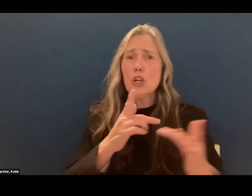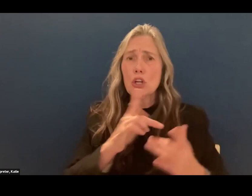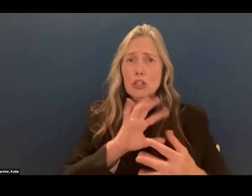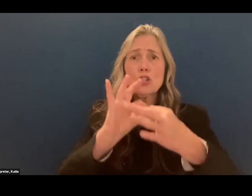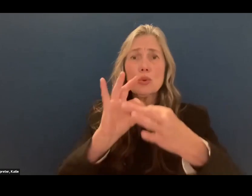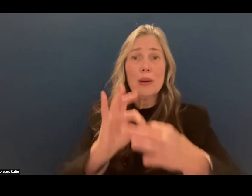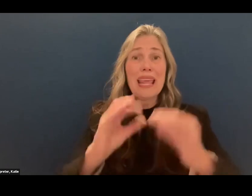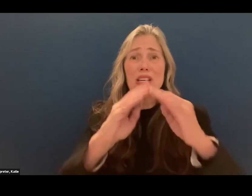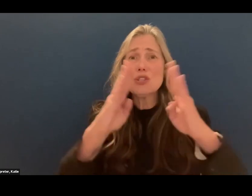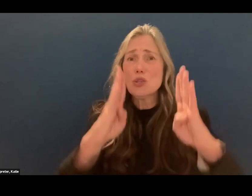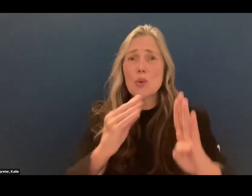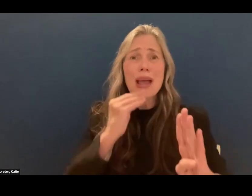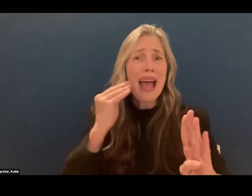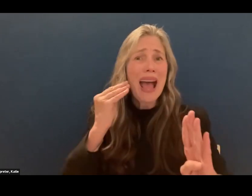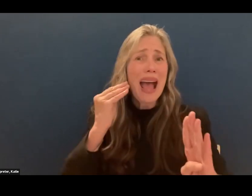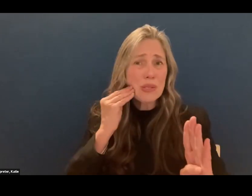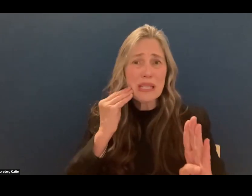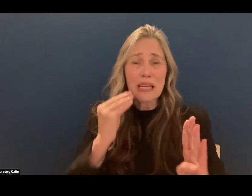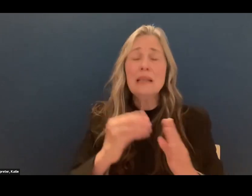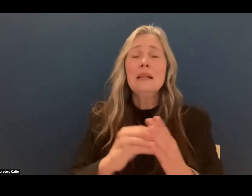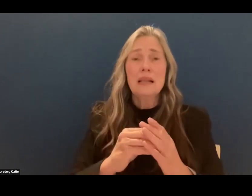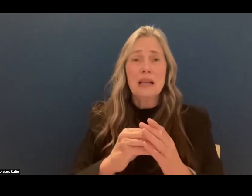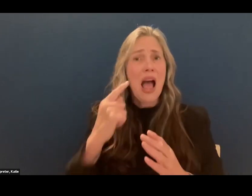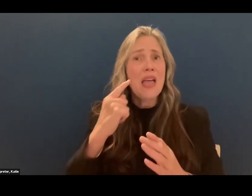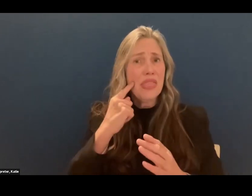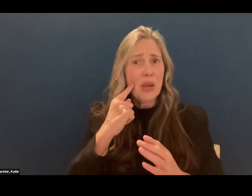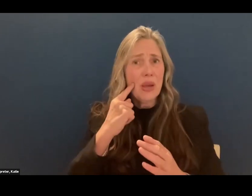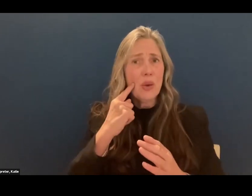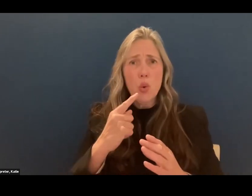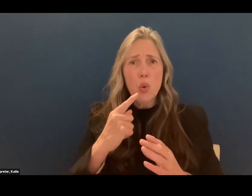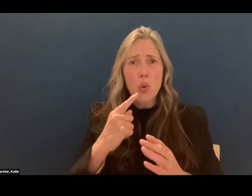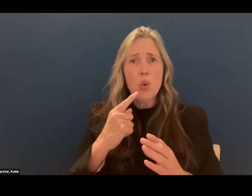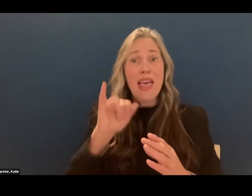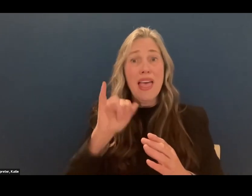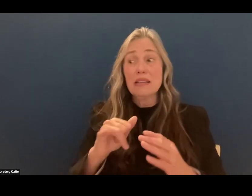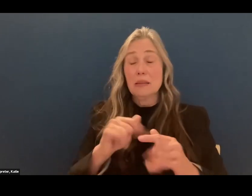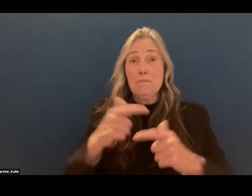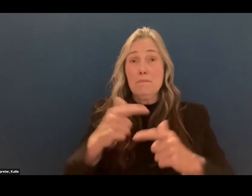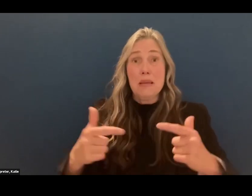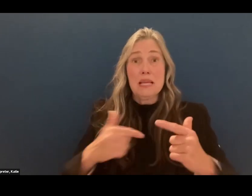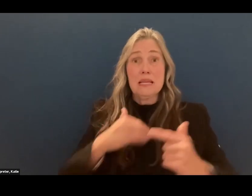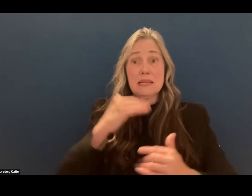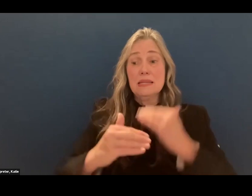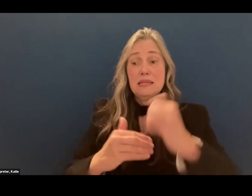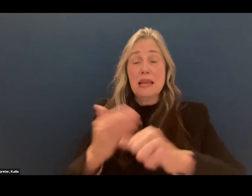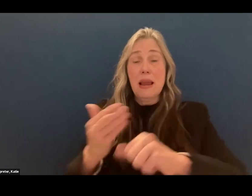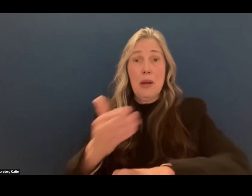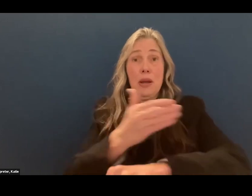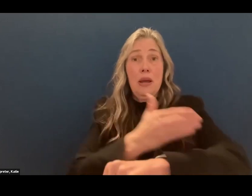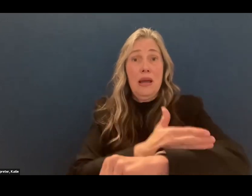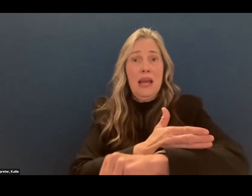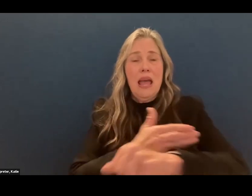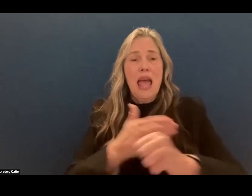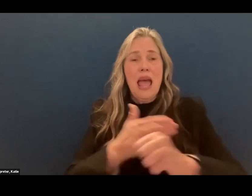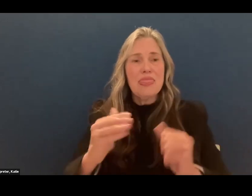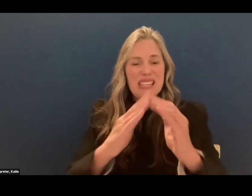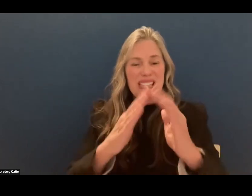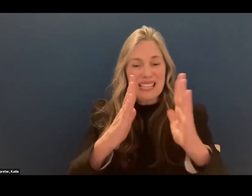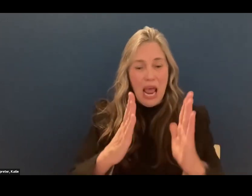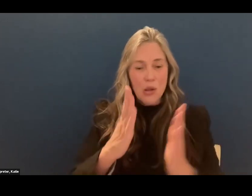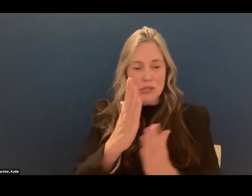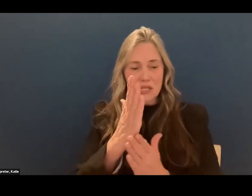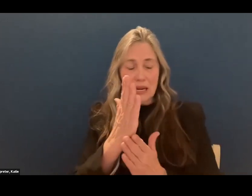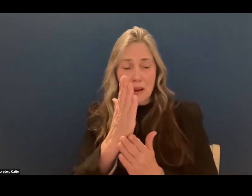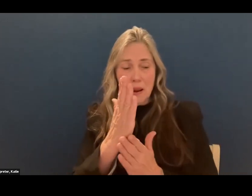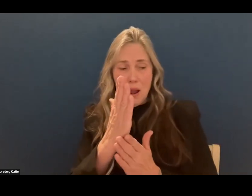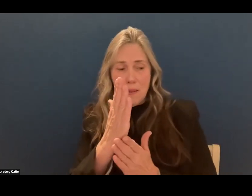just wanted to say thank you, because it was a very big step, and I think coming out of this process, this housing element process, we